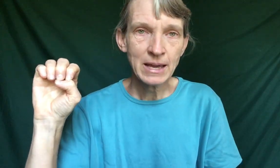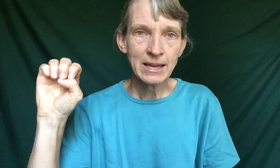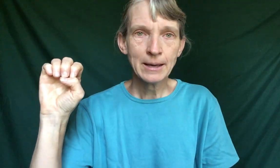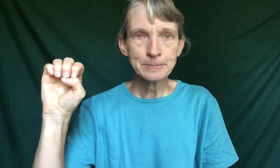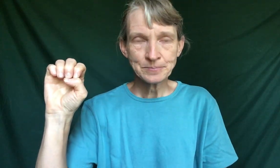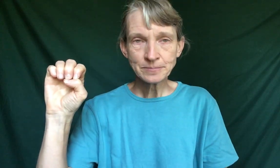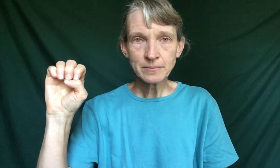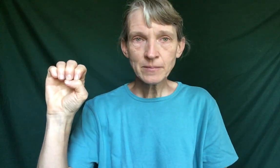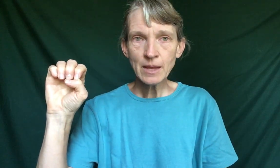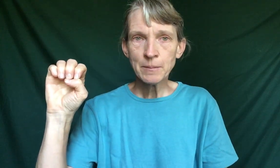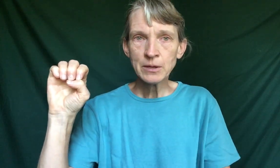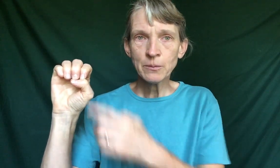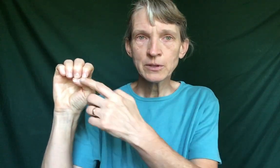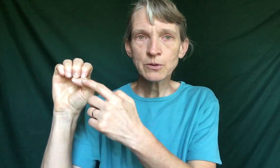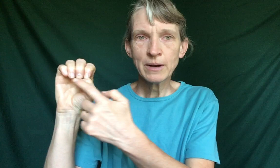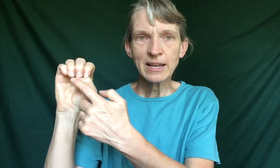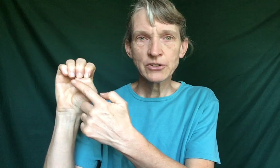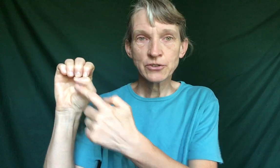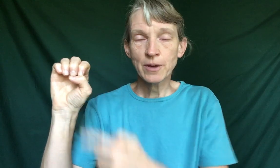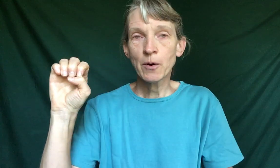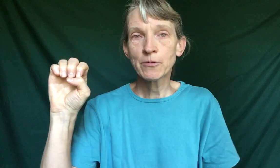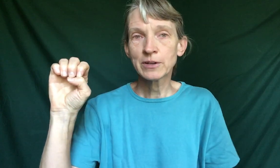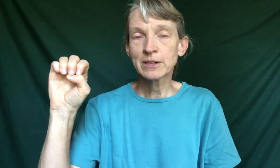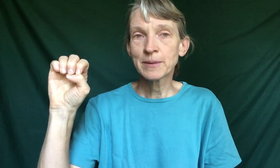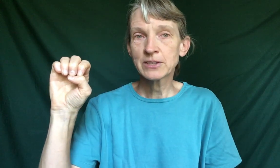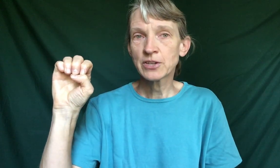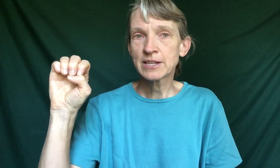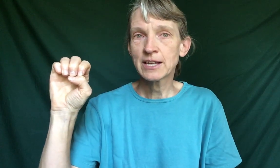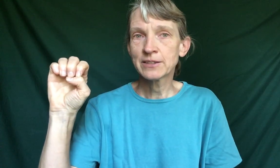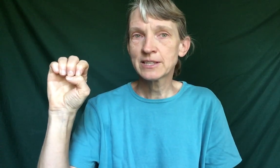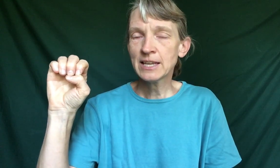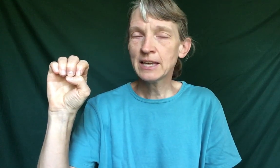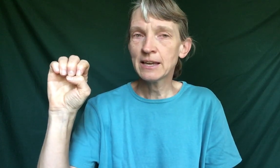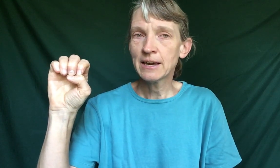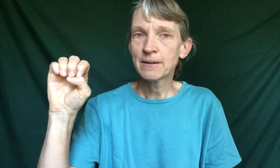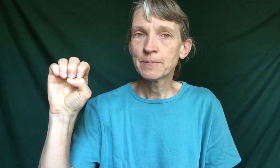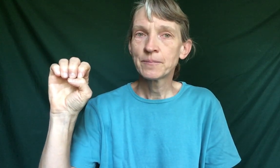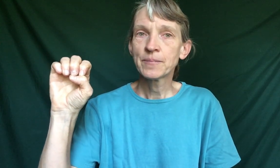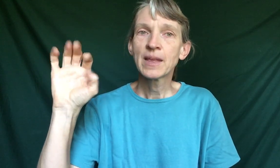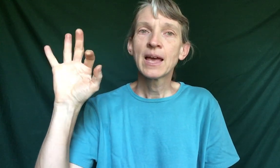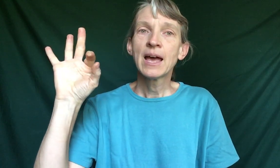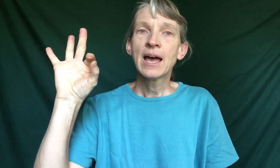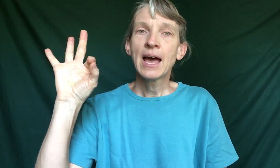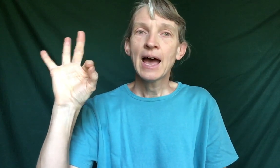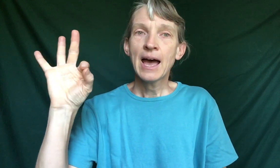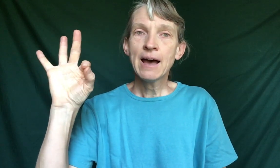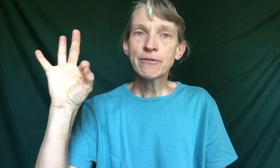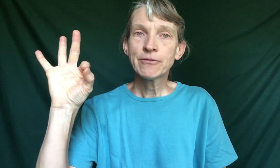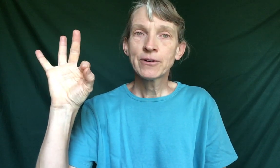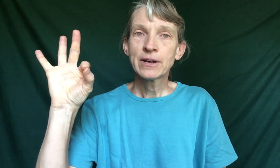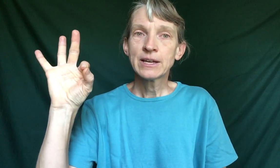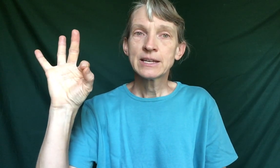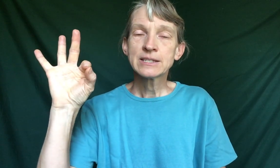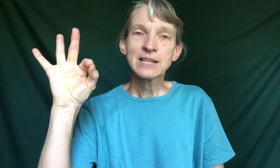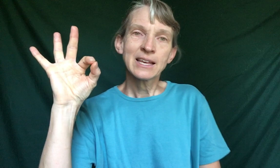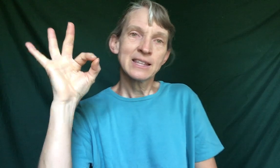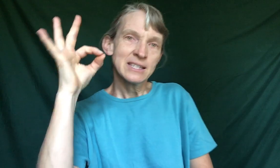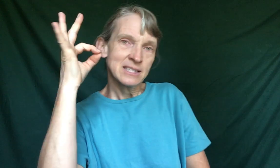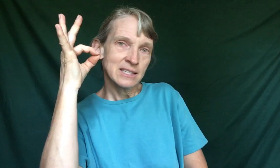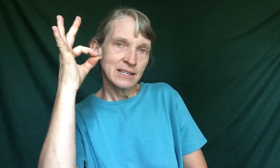making it. But you do want to get your thumb over a little bit so you can tell it's an E. F is like this. You